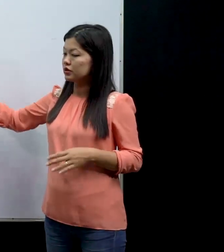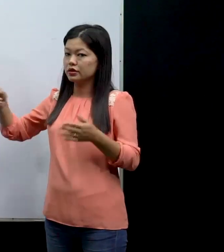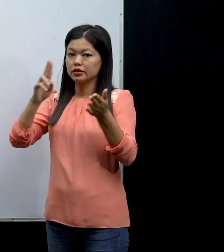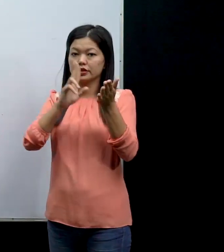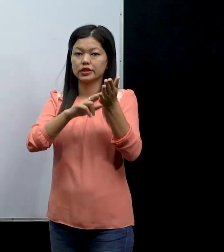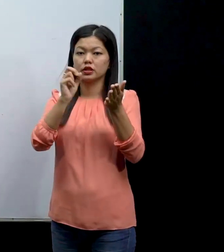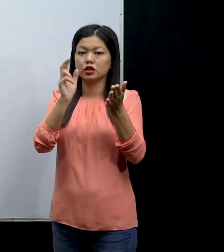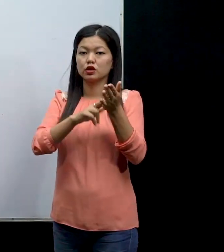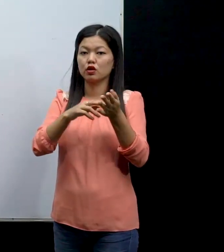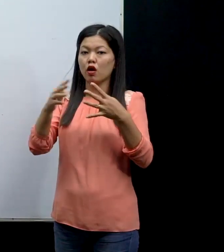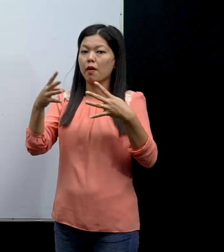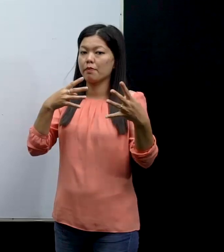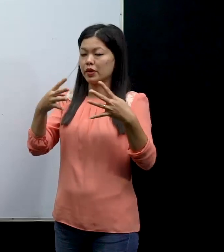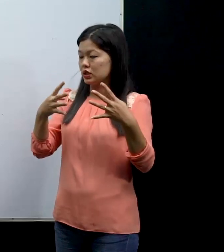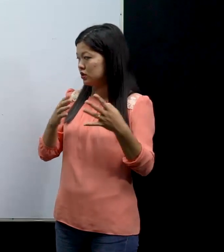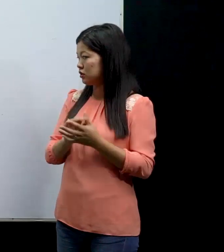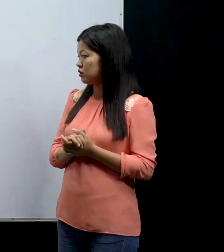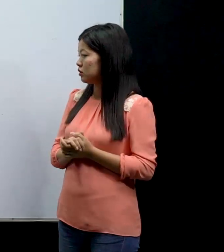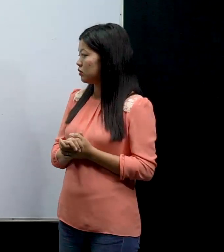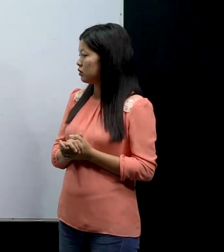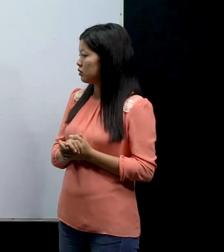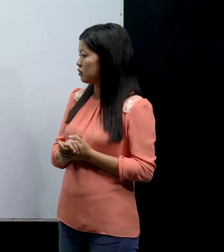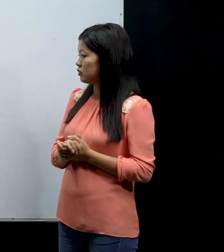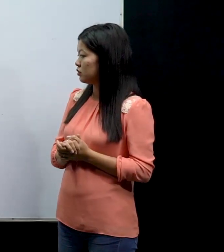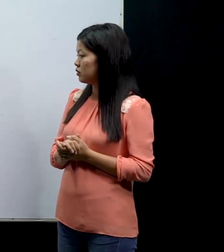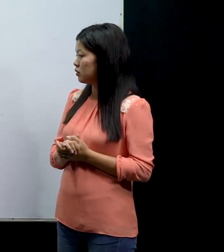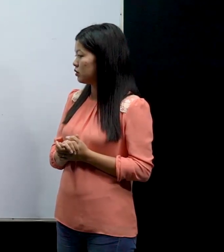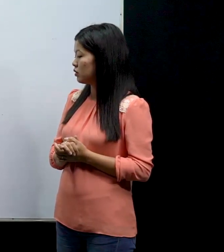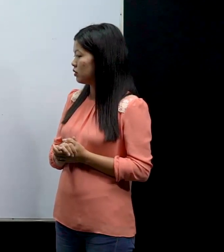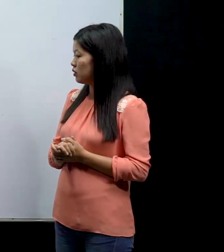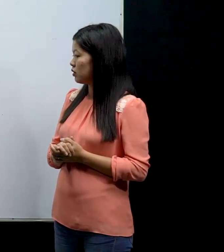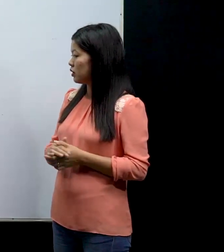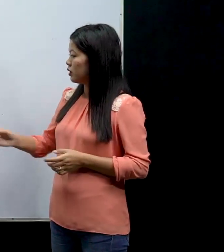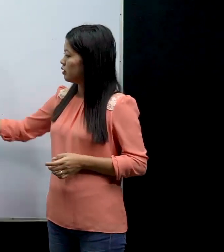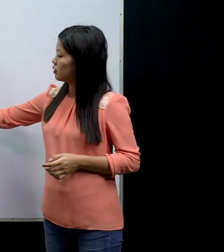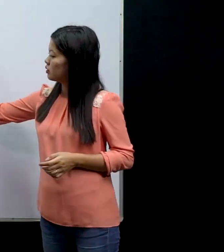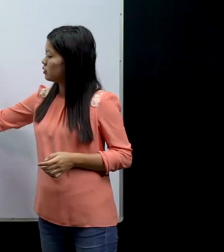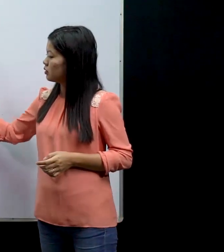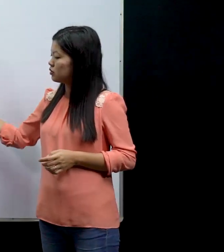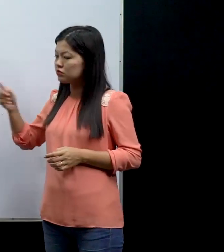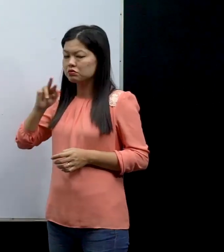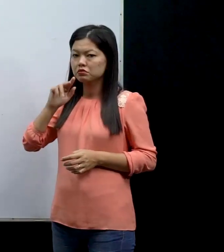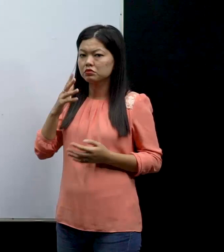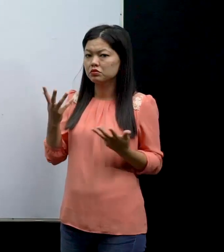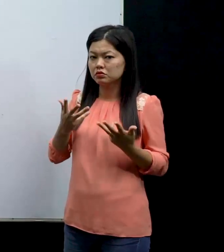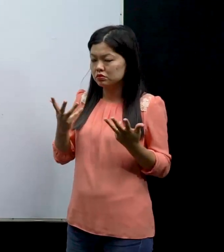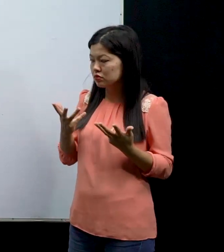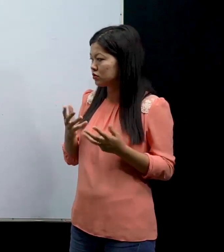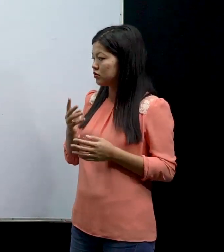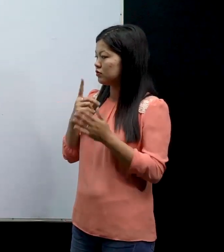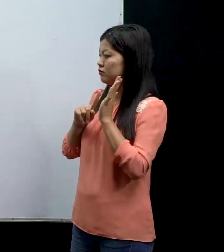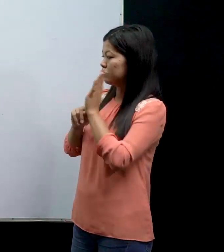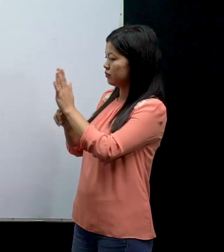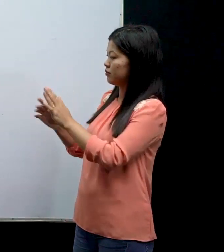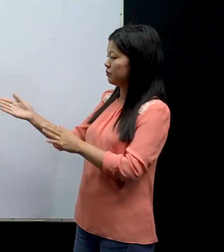crisscross. Just remember this one, crisscross. Okay, you'll remember this one, right? So now